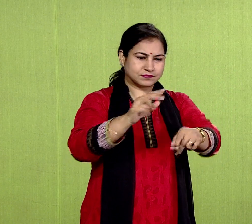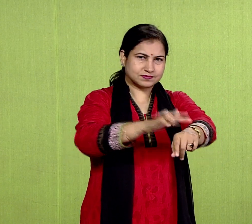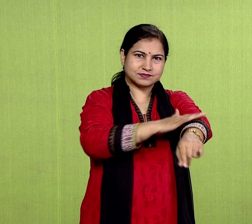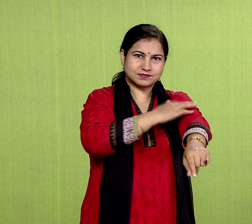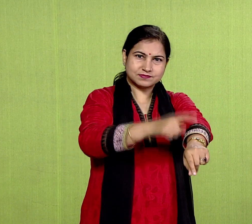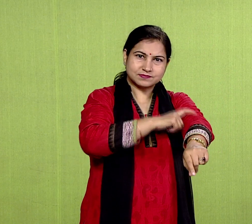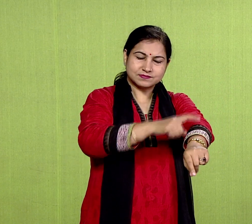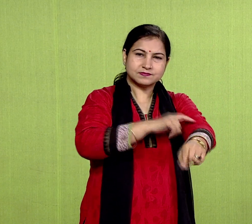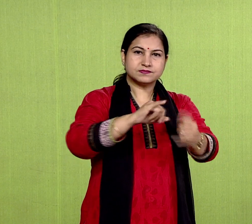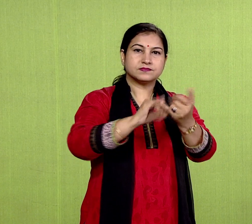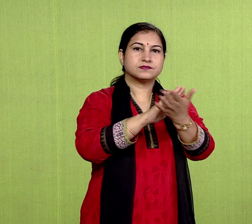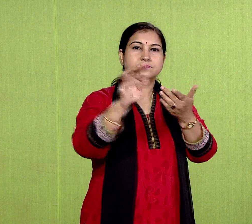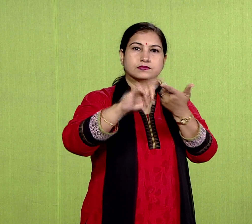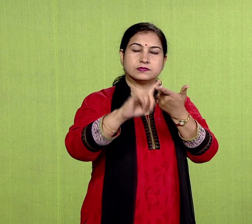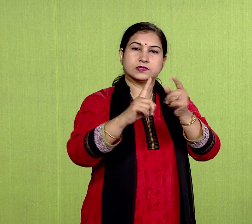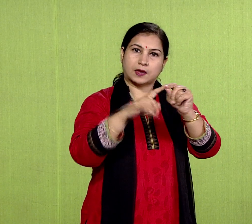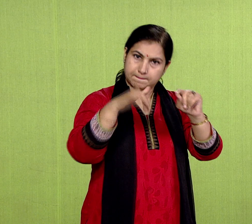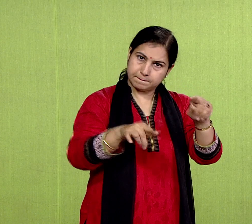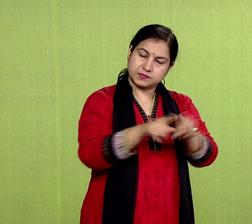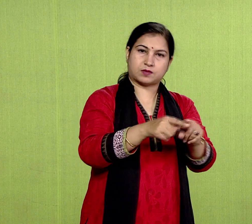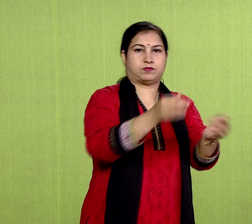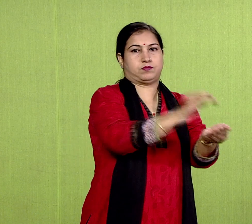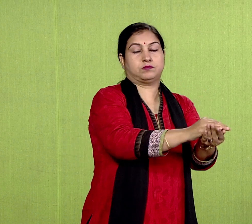A little agriculture was also practiced.